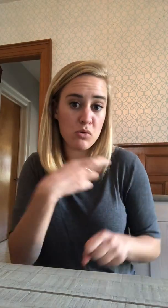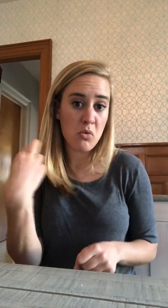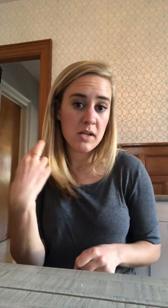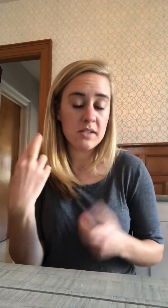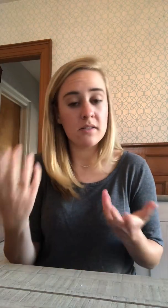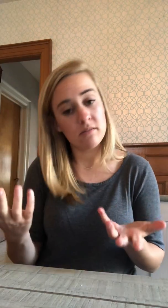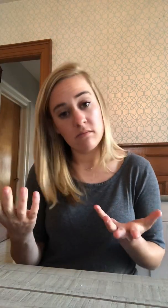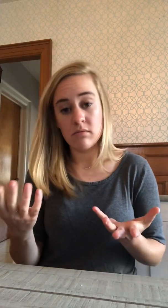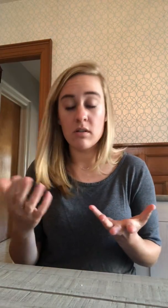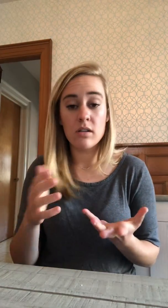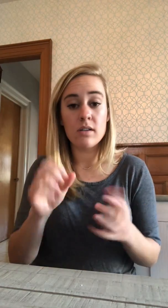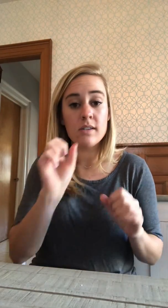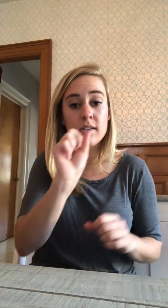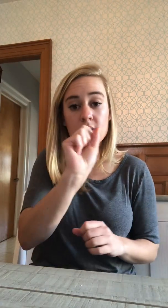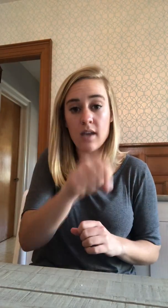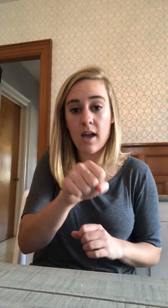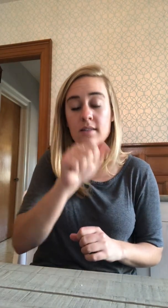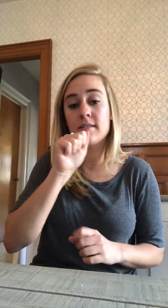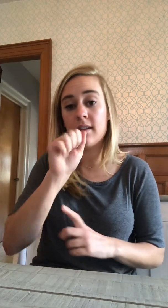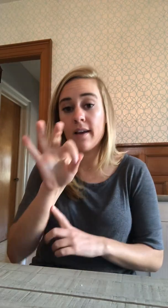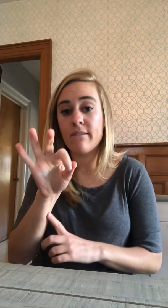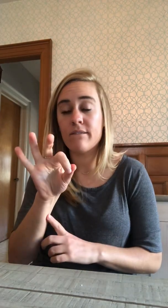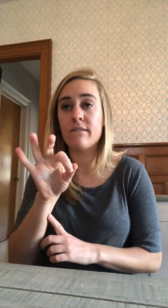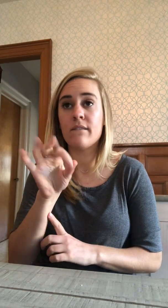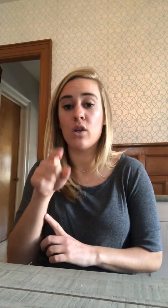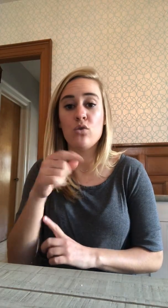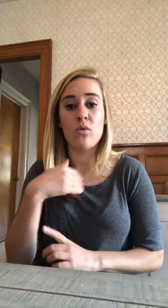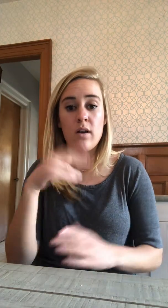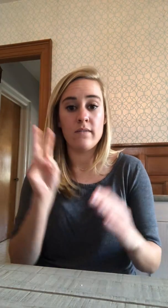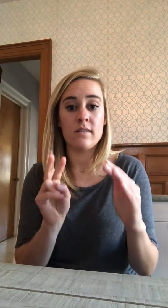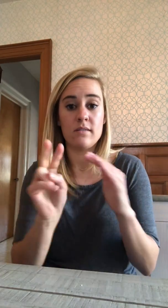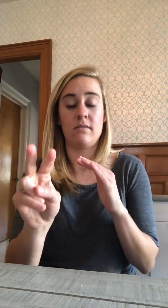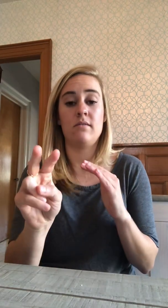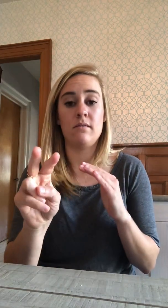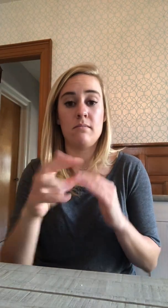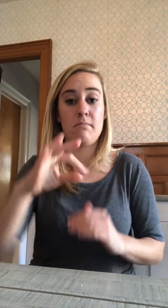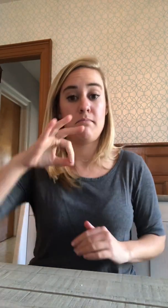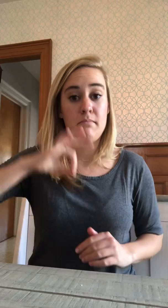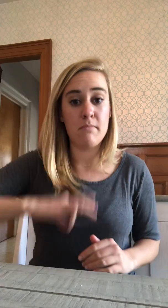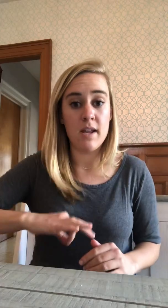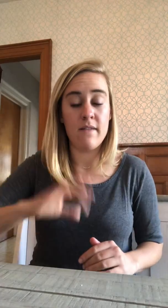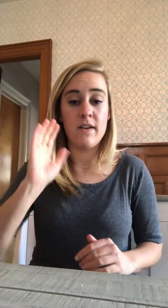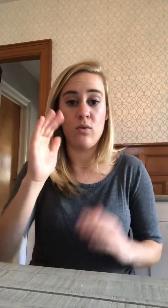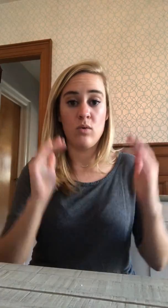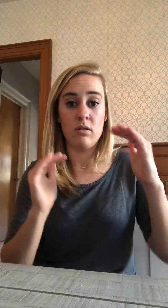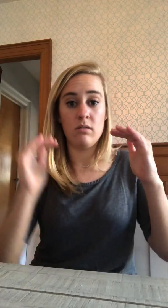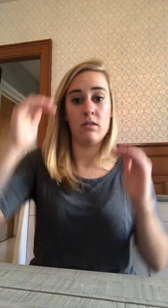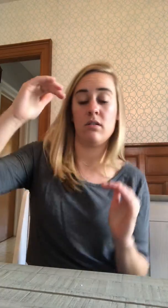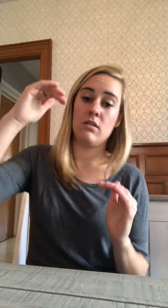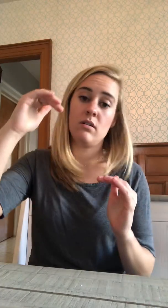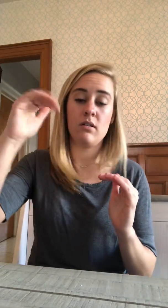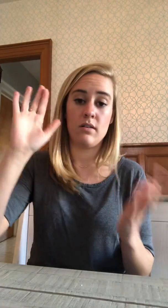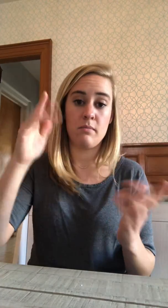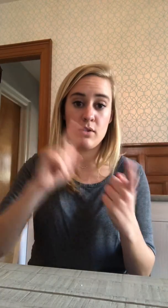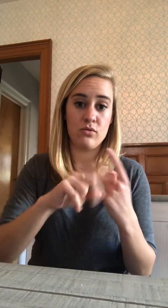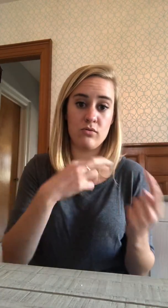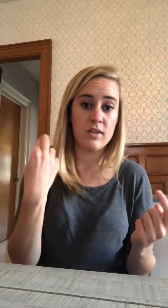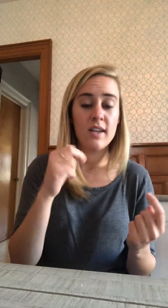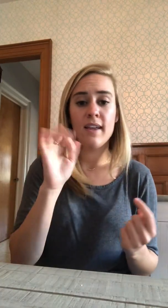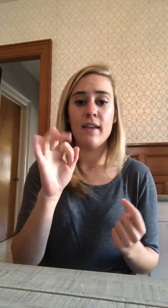risk if there is an anticipated benefit that outweighs that risk. If we're just going for a look-see and we're